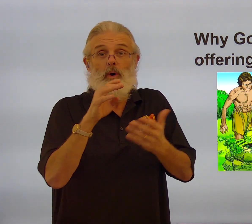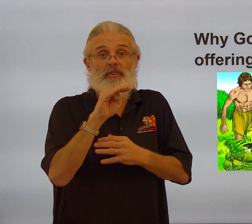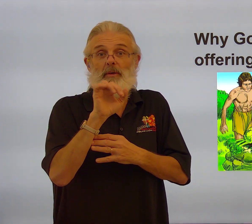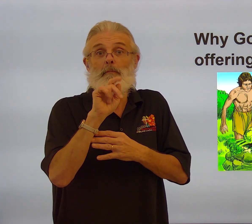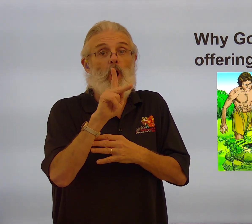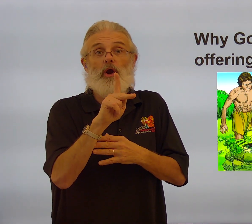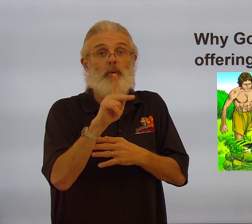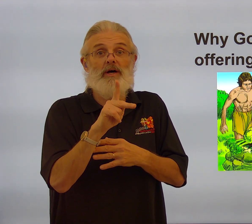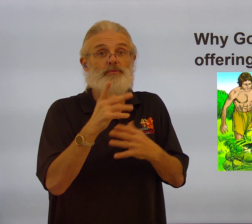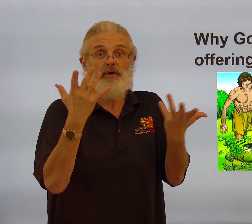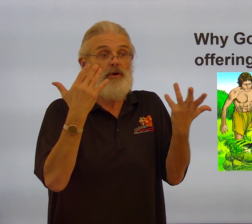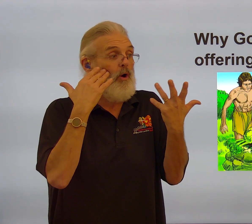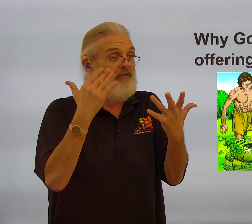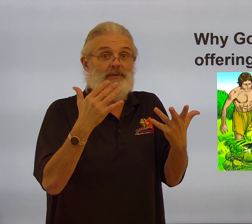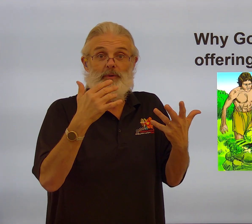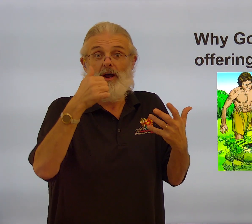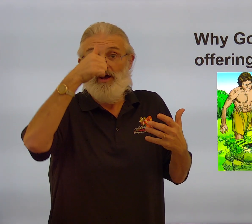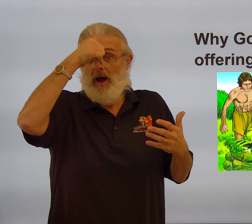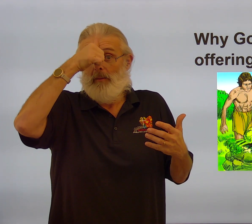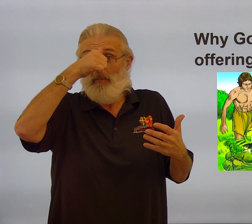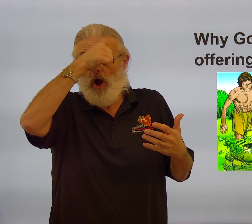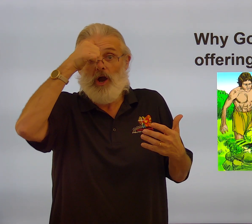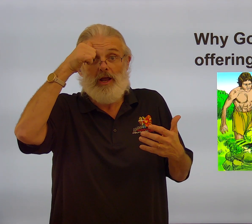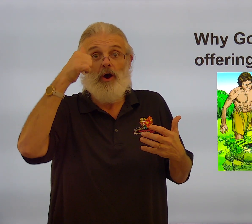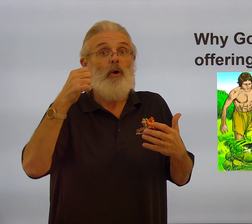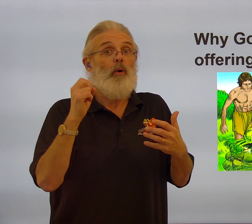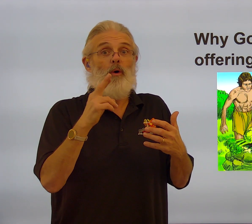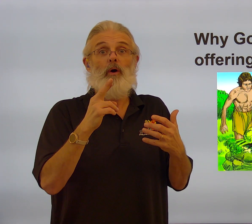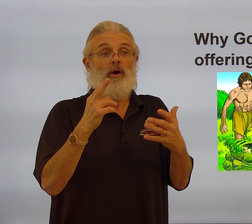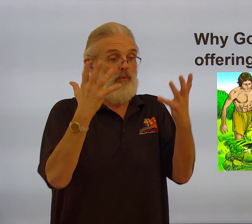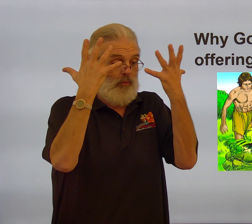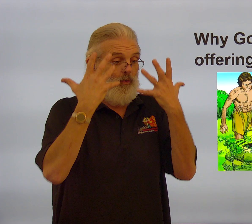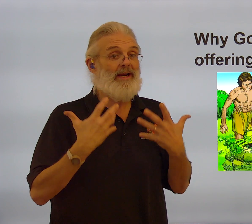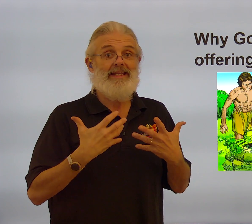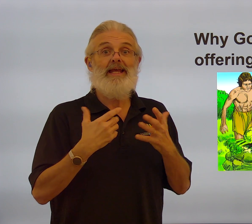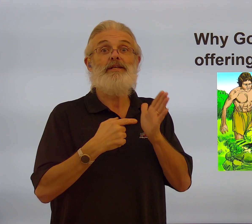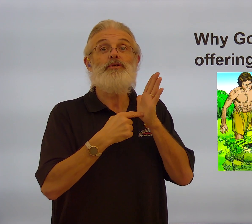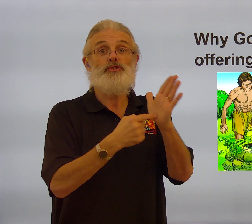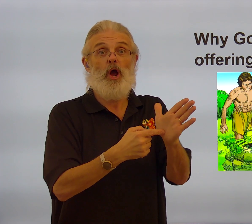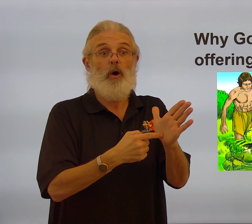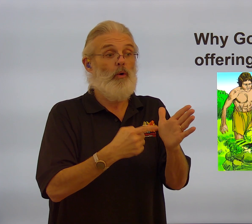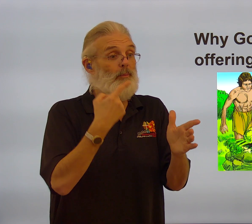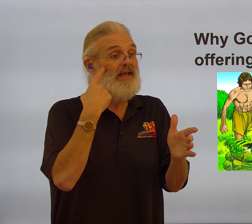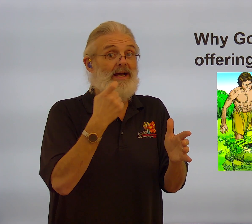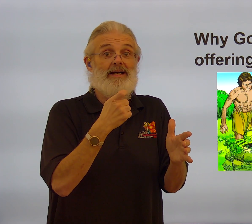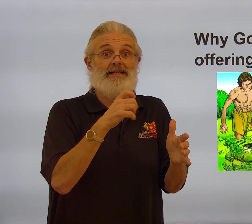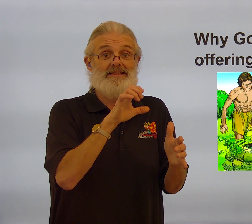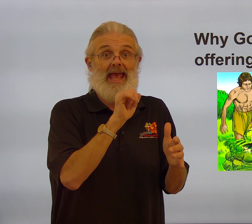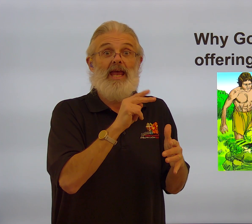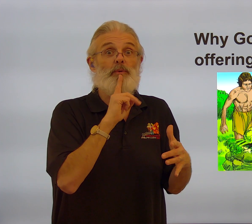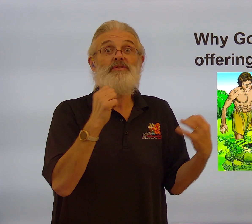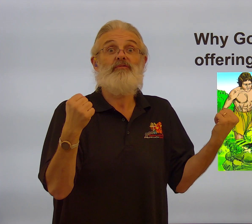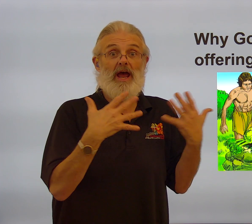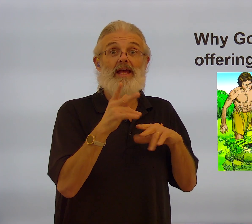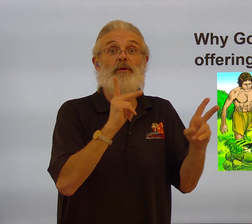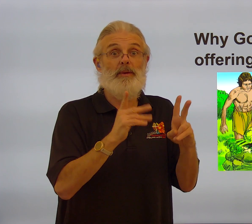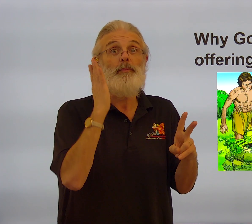the mark was. We don't know if he put a mark or what he did to show, because Cain was afraid the people